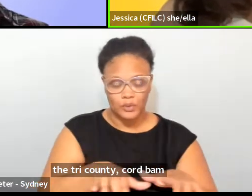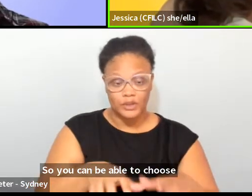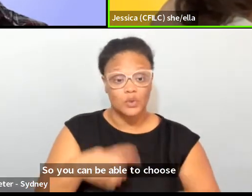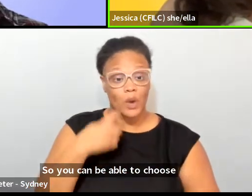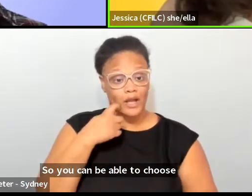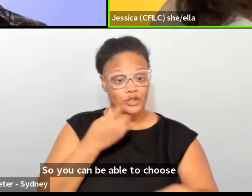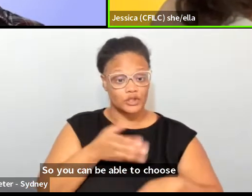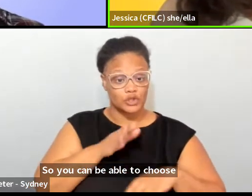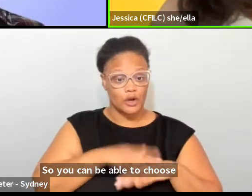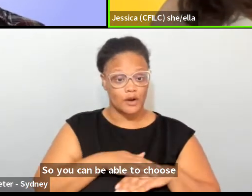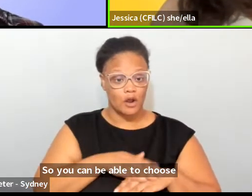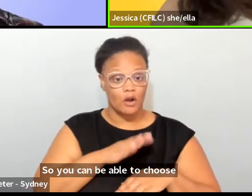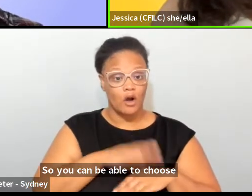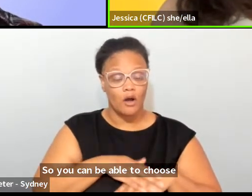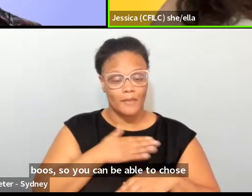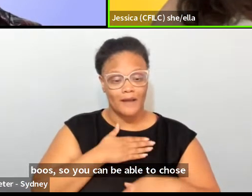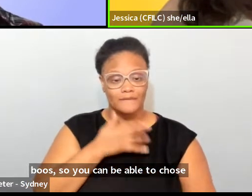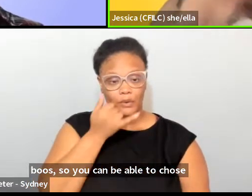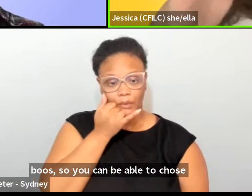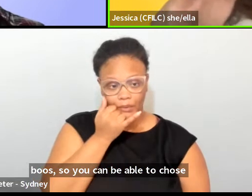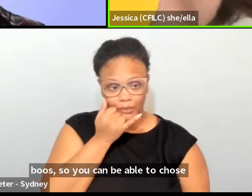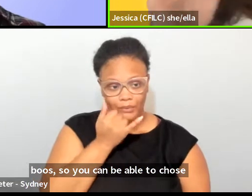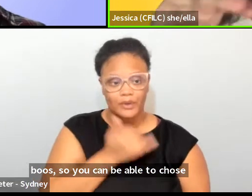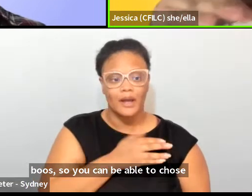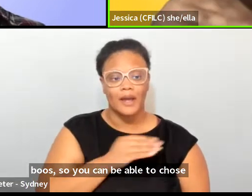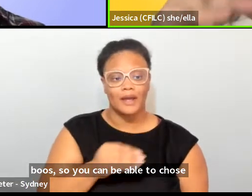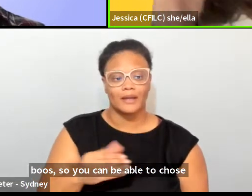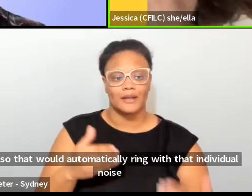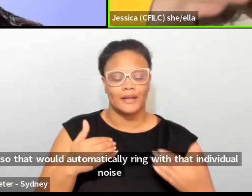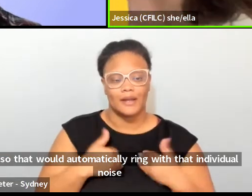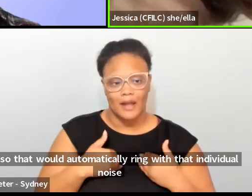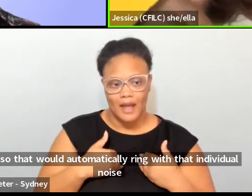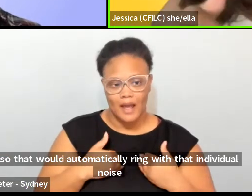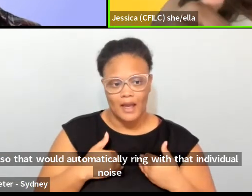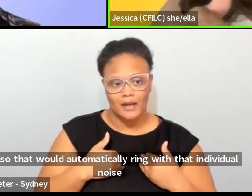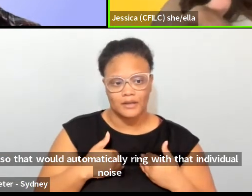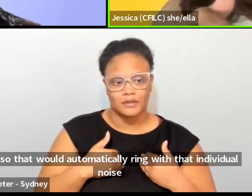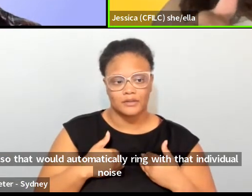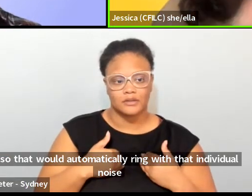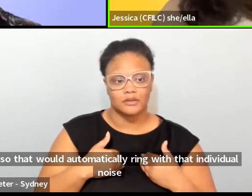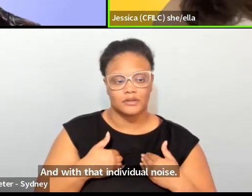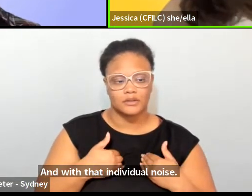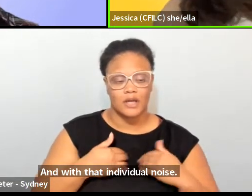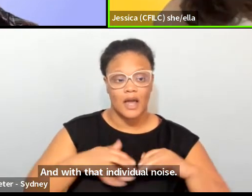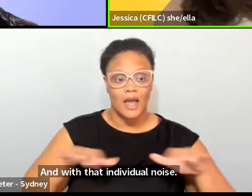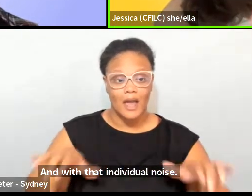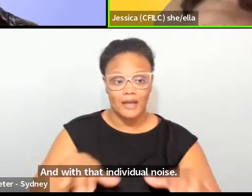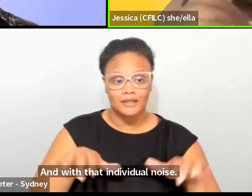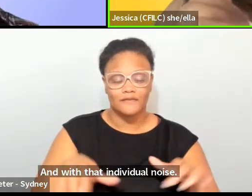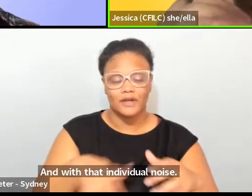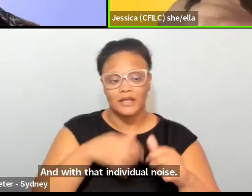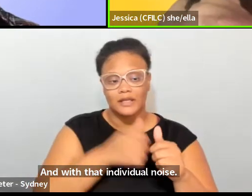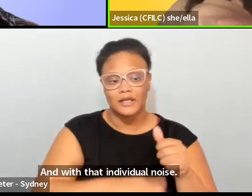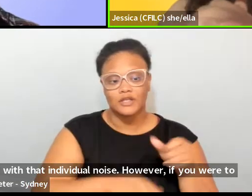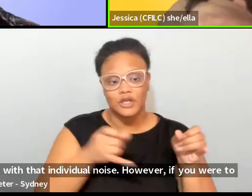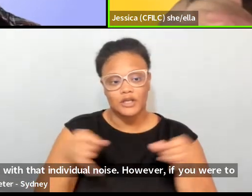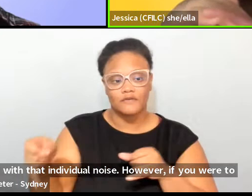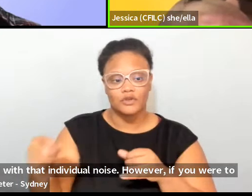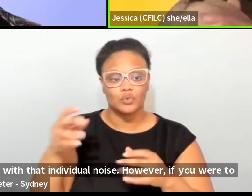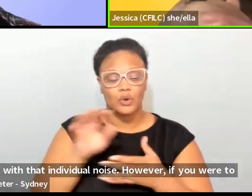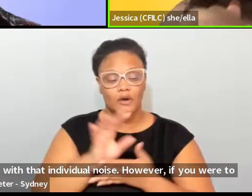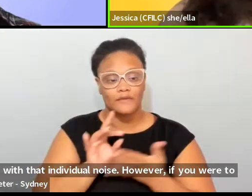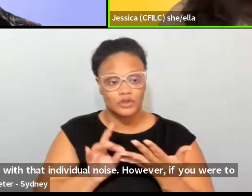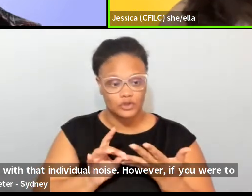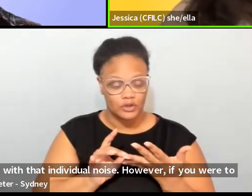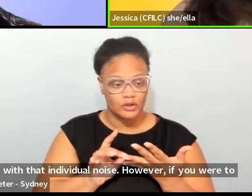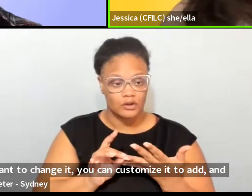on just to be able to follow along, and it has activated each individual feature and being Voice. And